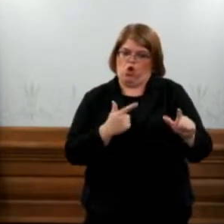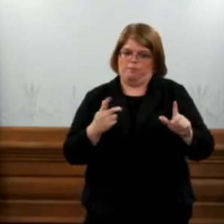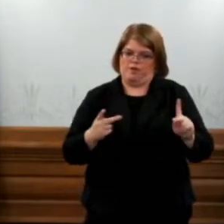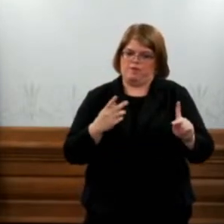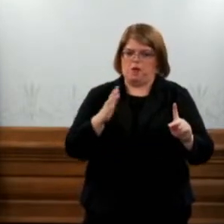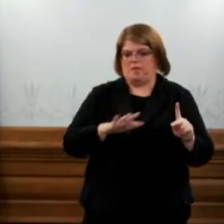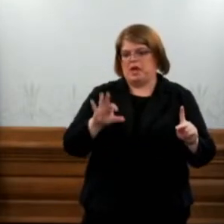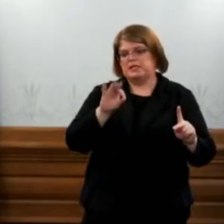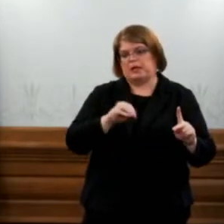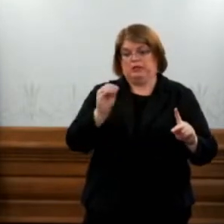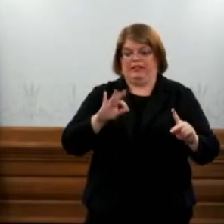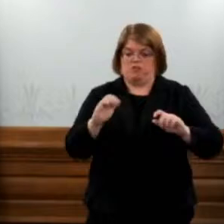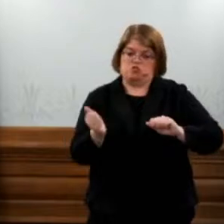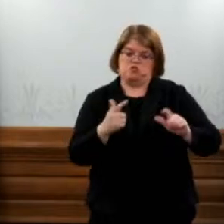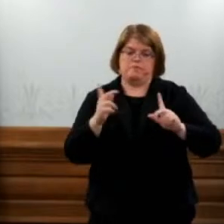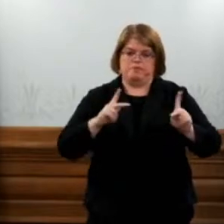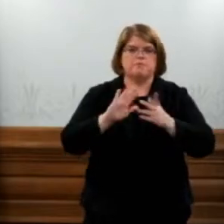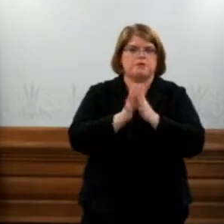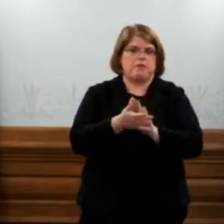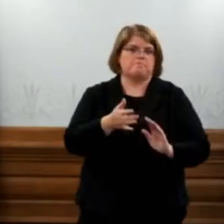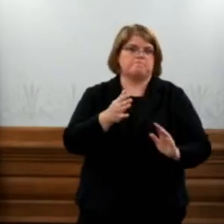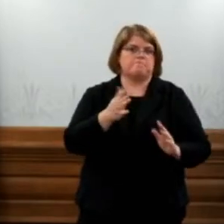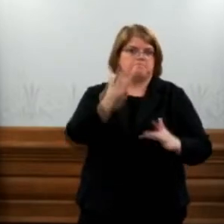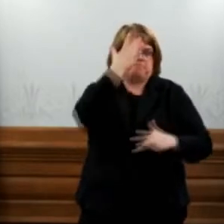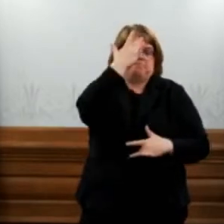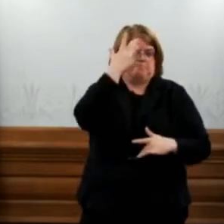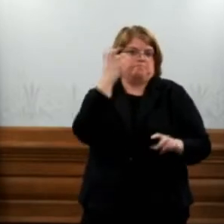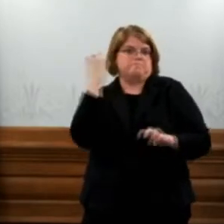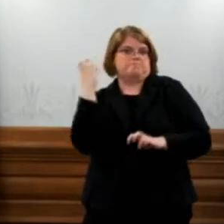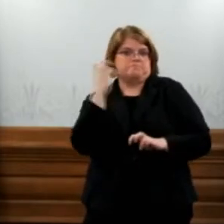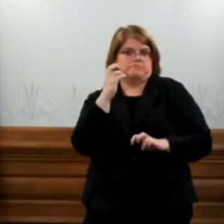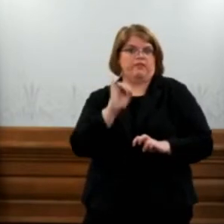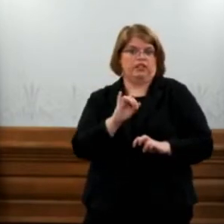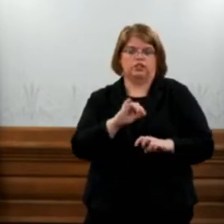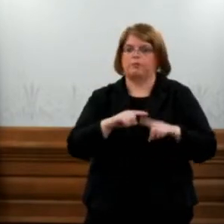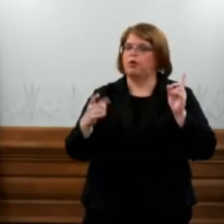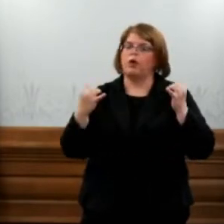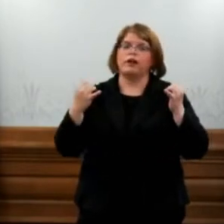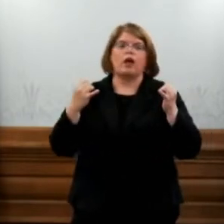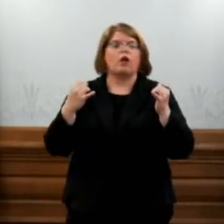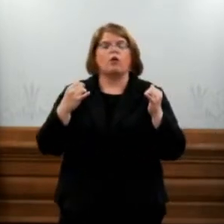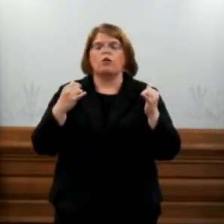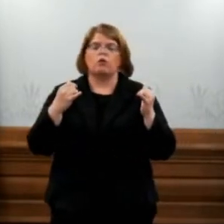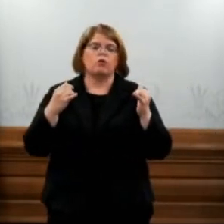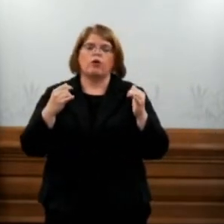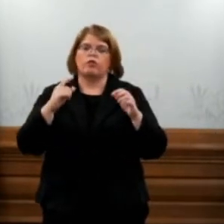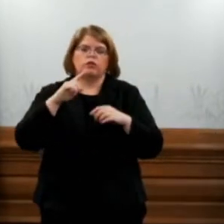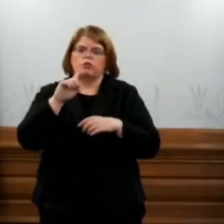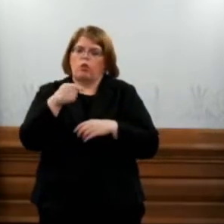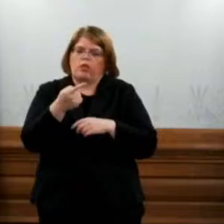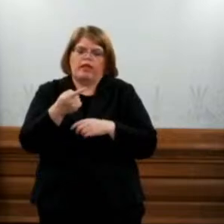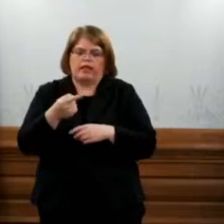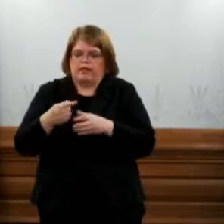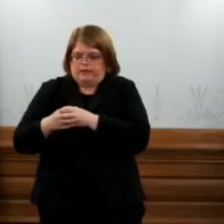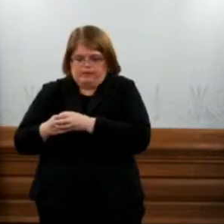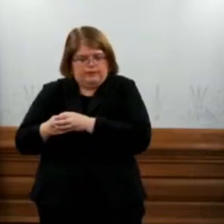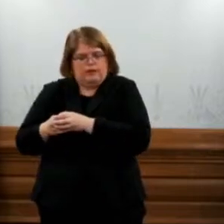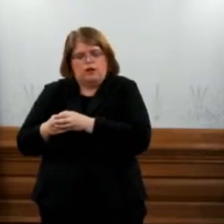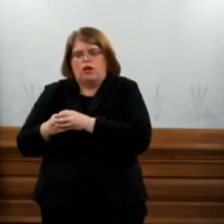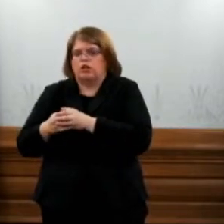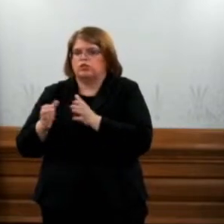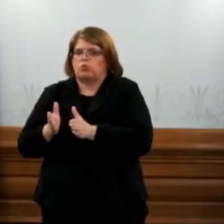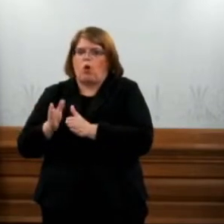been infected. When at this point in time, there is such a small percentage of the population that's been infected, to get